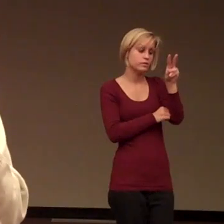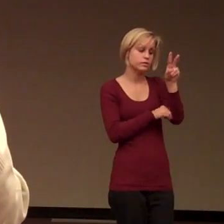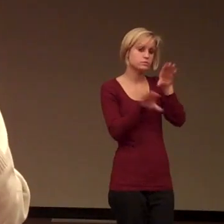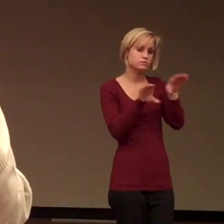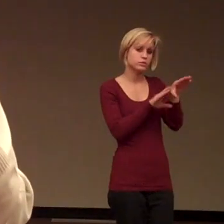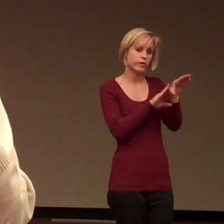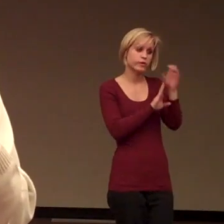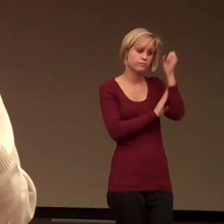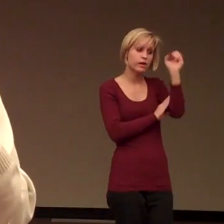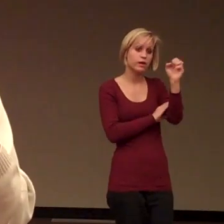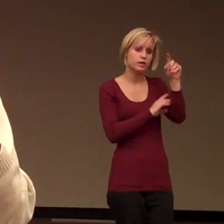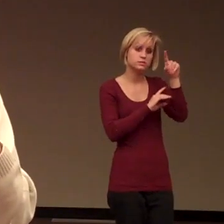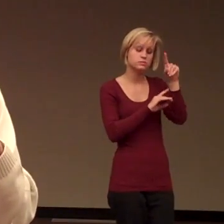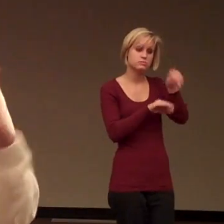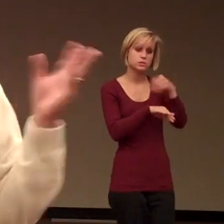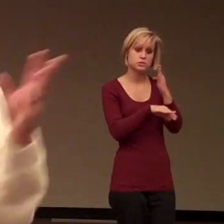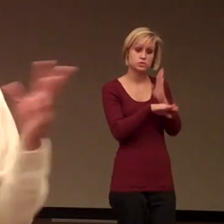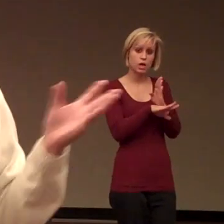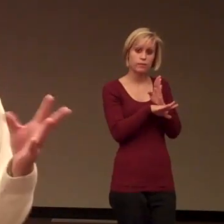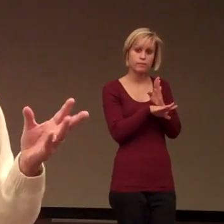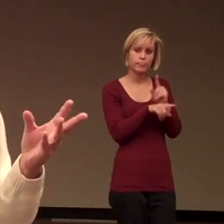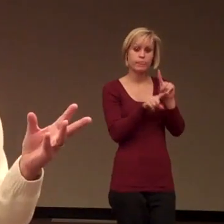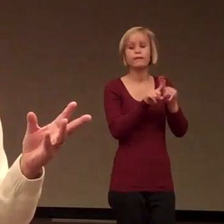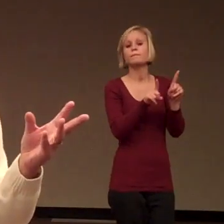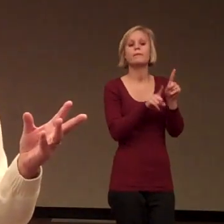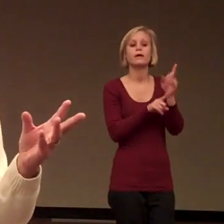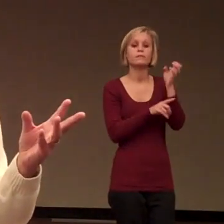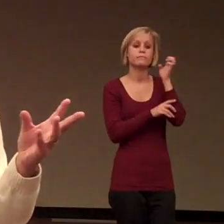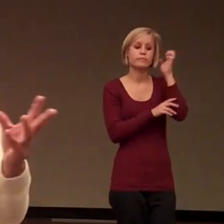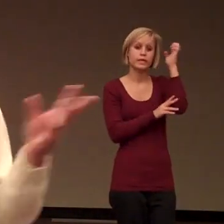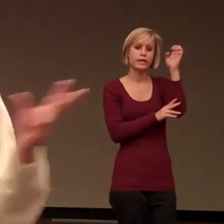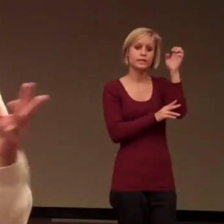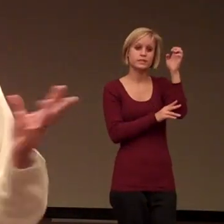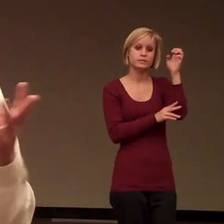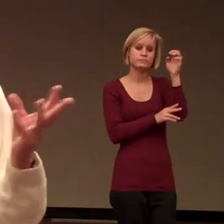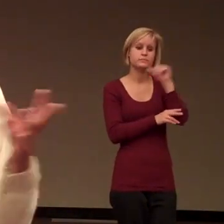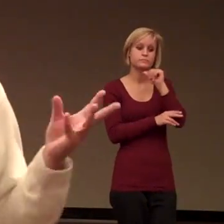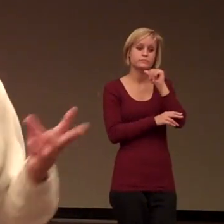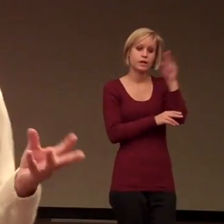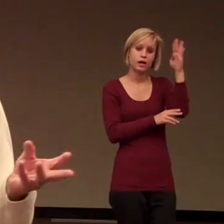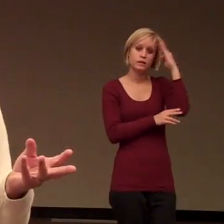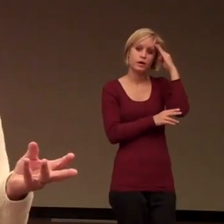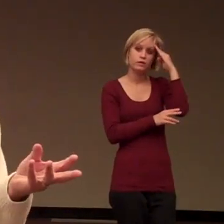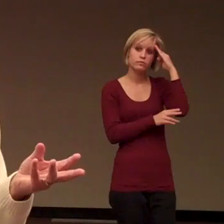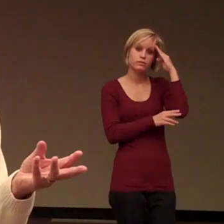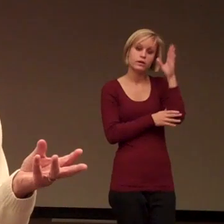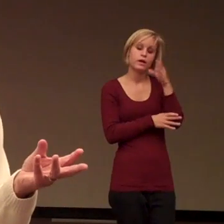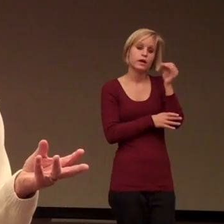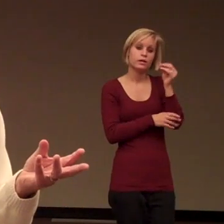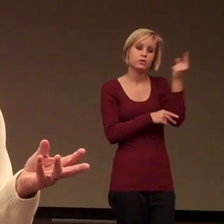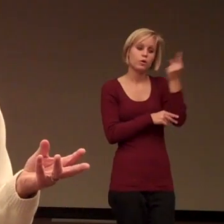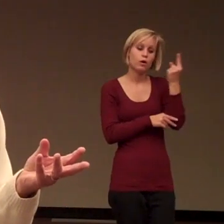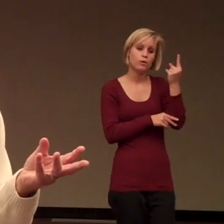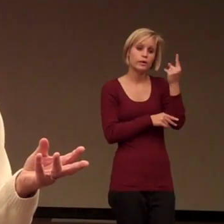job was such. Okay? But he's an unknown. And we always fear the unknown.